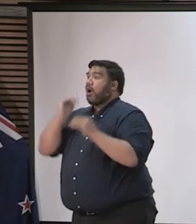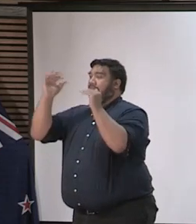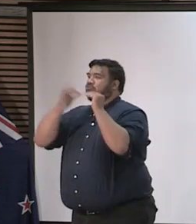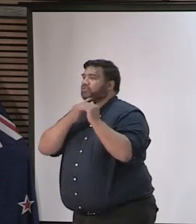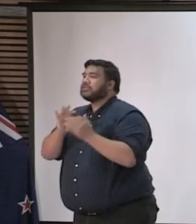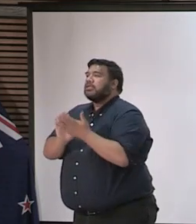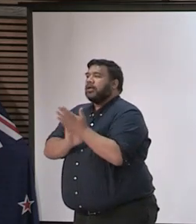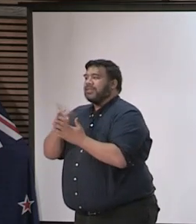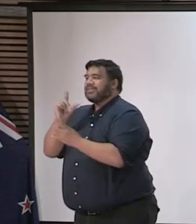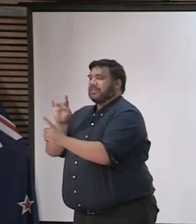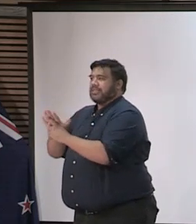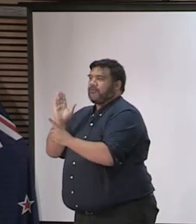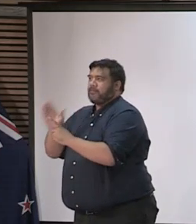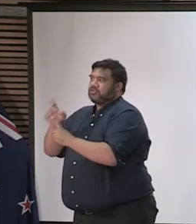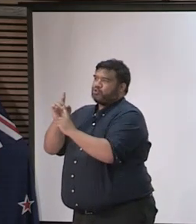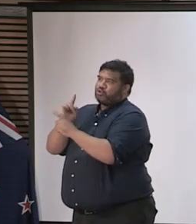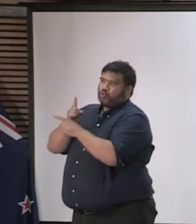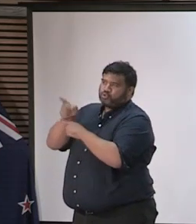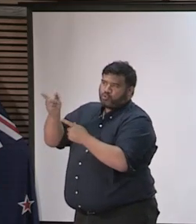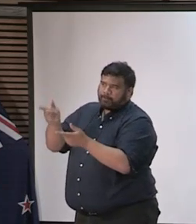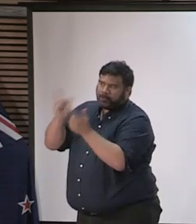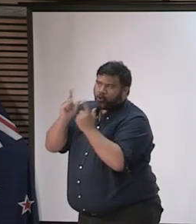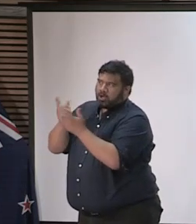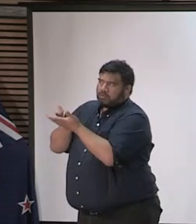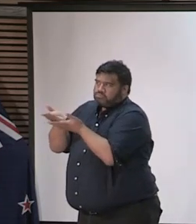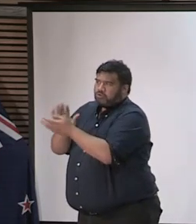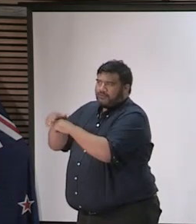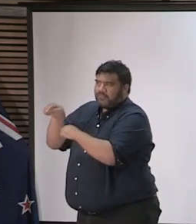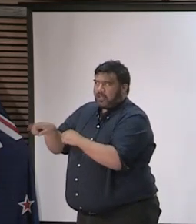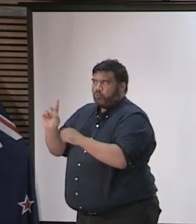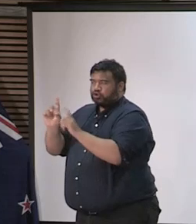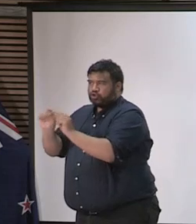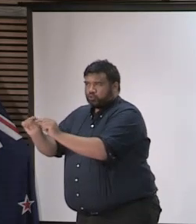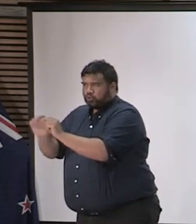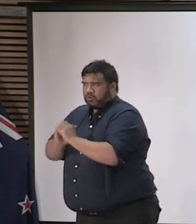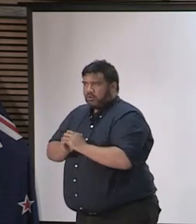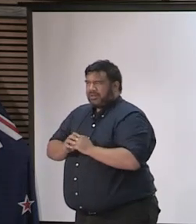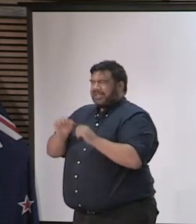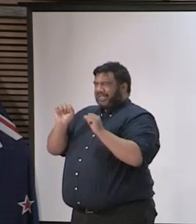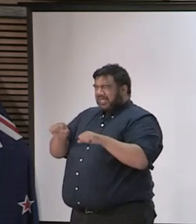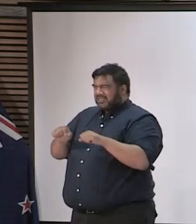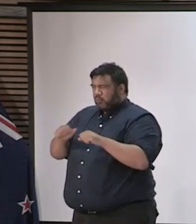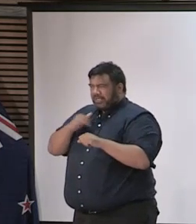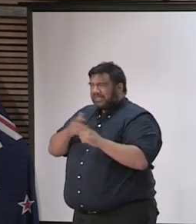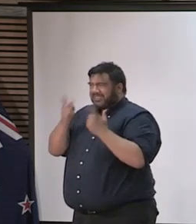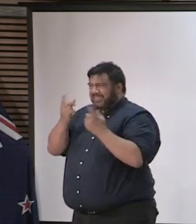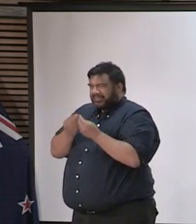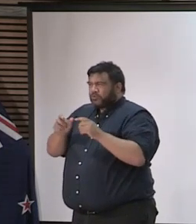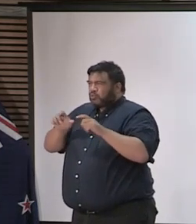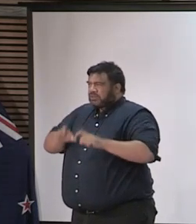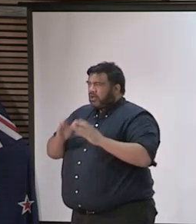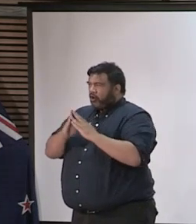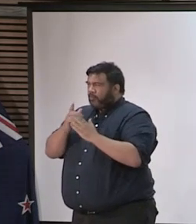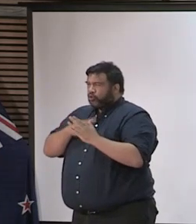talking to your school or your early learning service about that, because we're going to need people continuing to support the students who are distance learning as